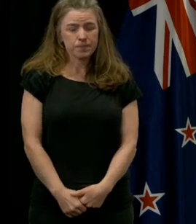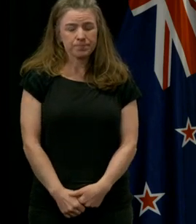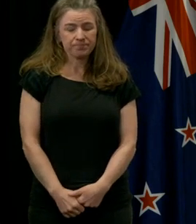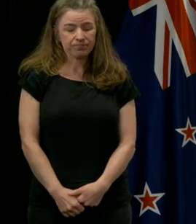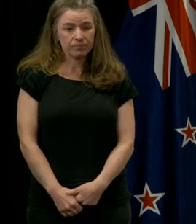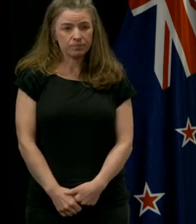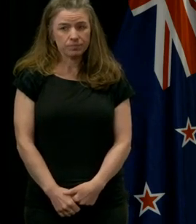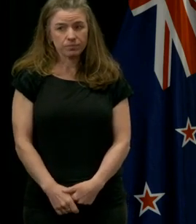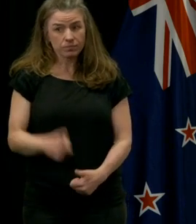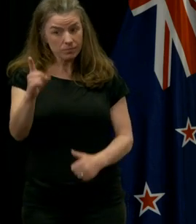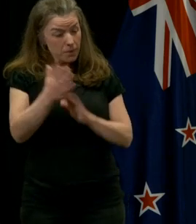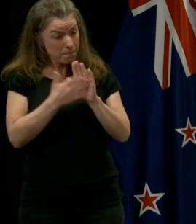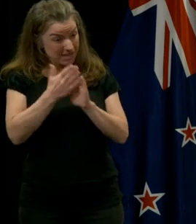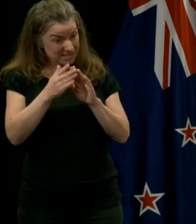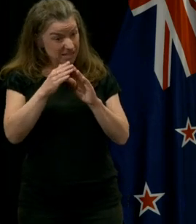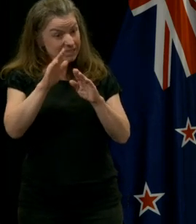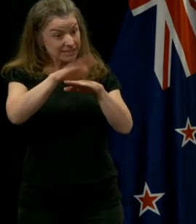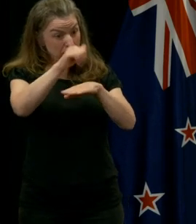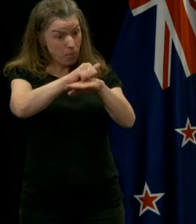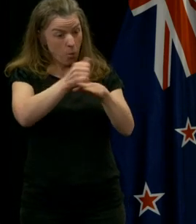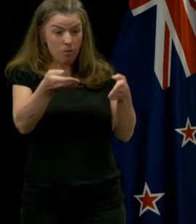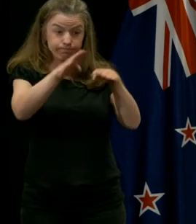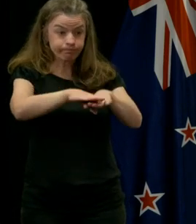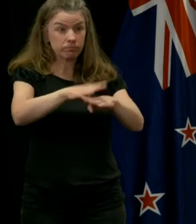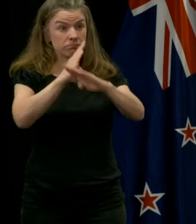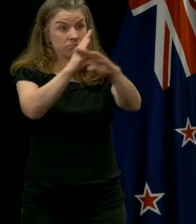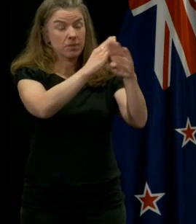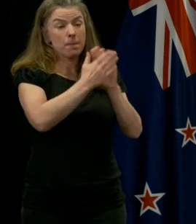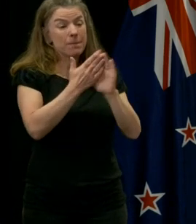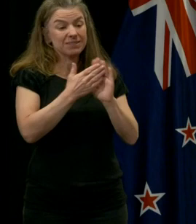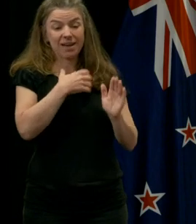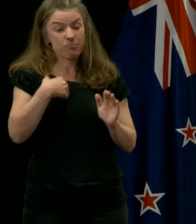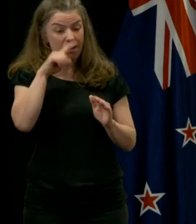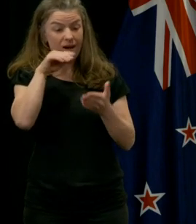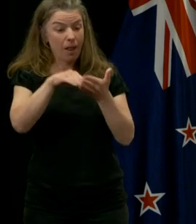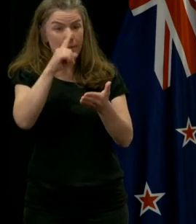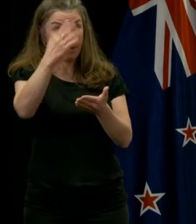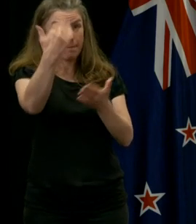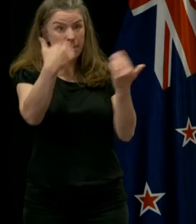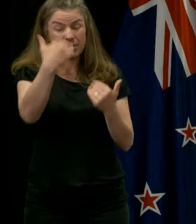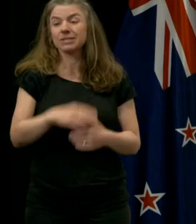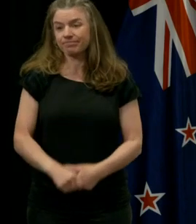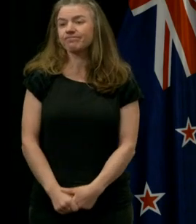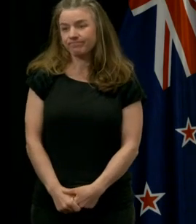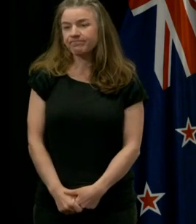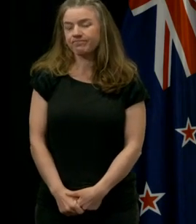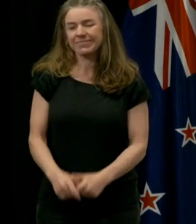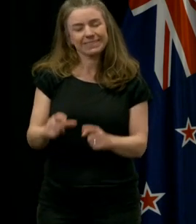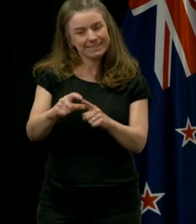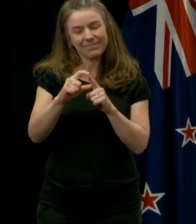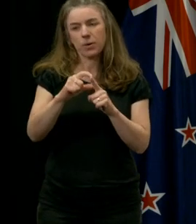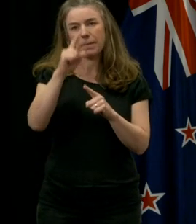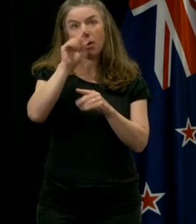become impossible with Singapore shutting down that basically Mercy flights from the government aren't an option anymore for people? Very, very, very difficult.